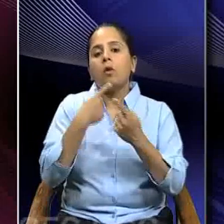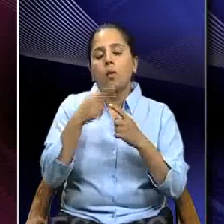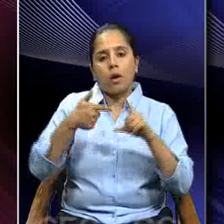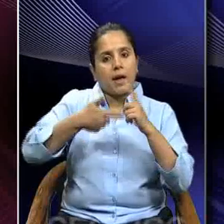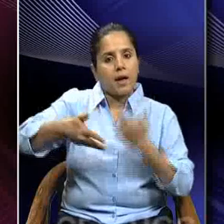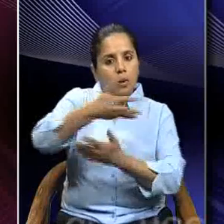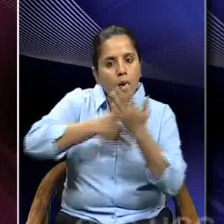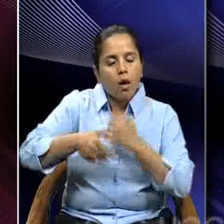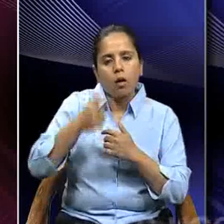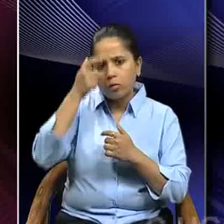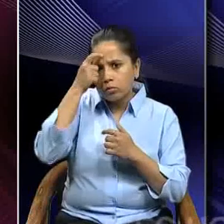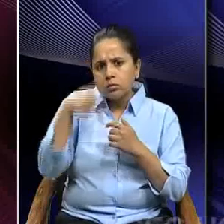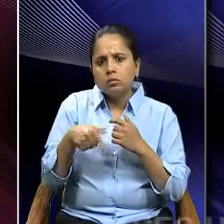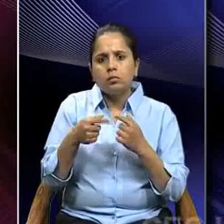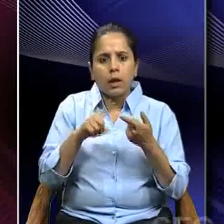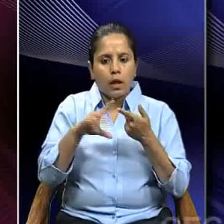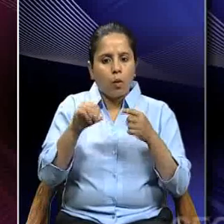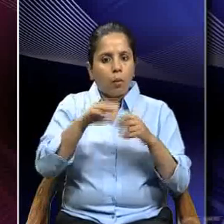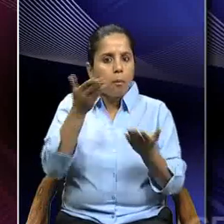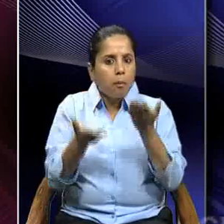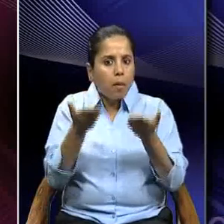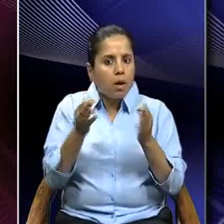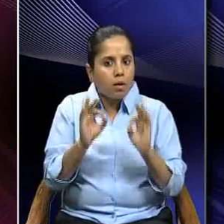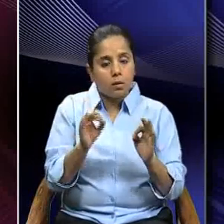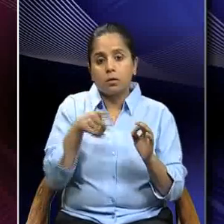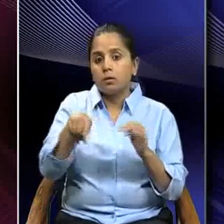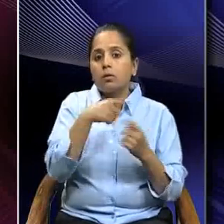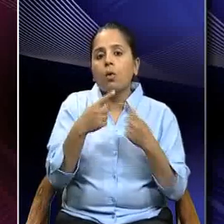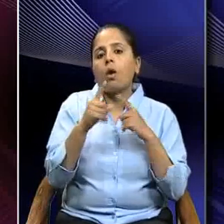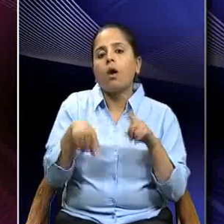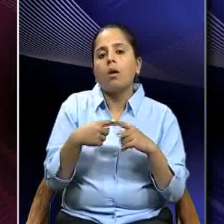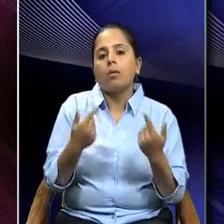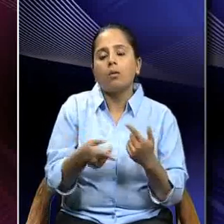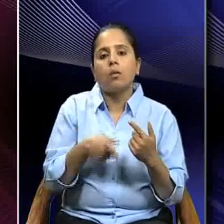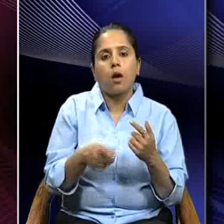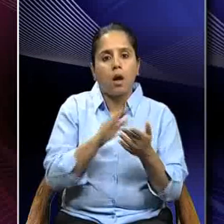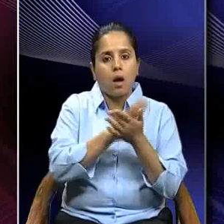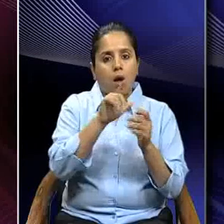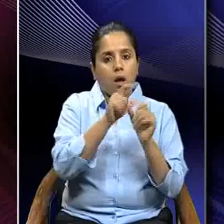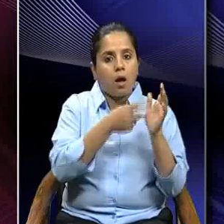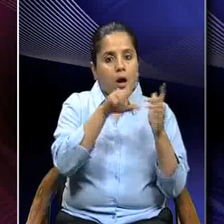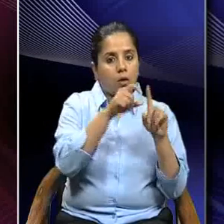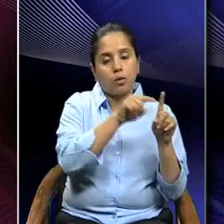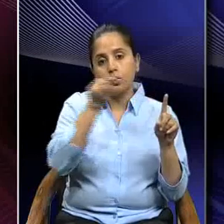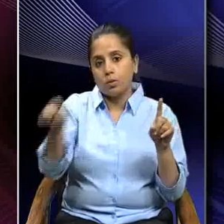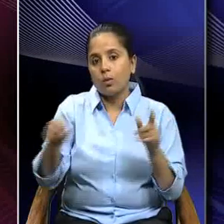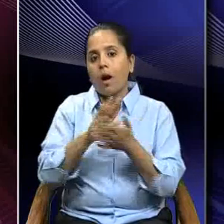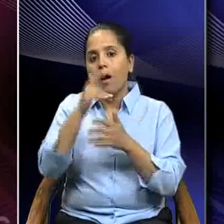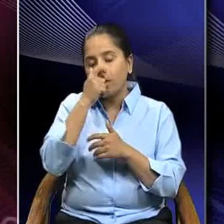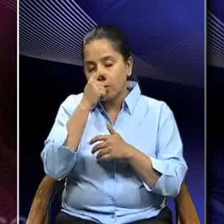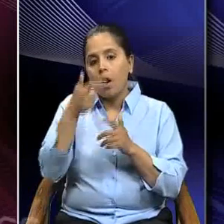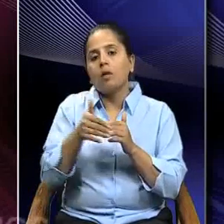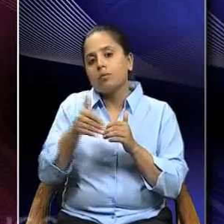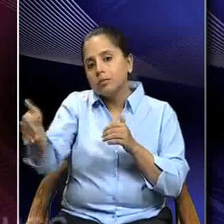environmental concern through eco-balancing, and eventually we'll talk about from Harvard to Haridwar and beyond,